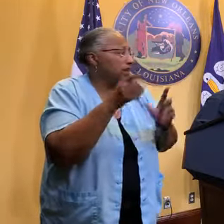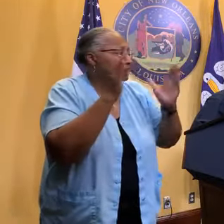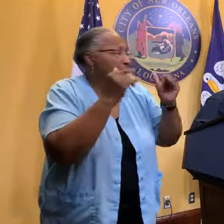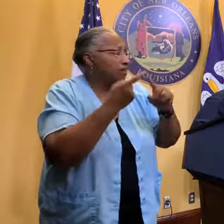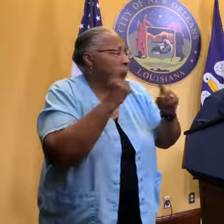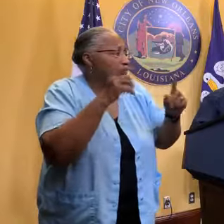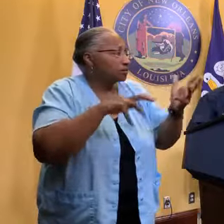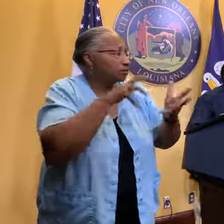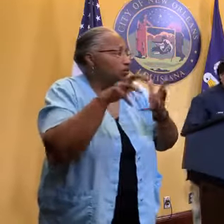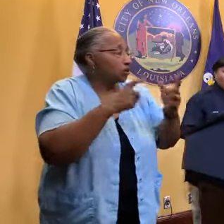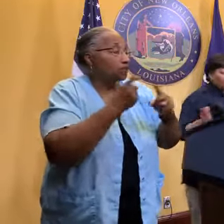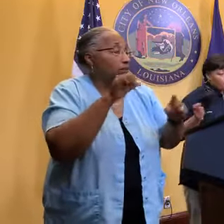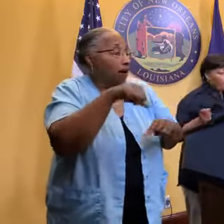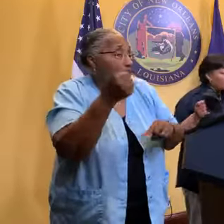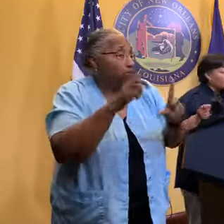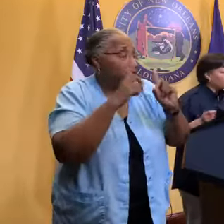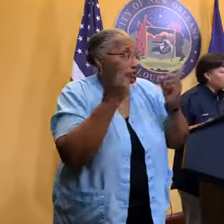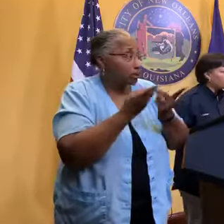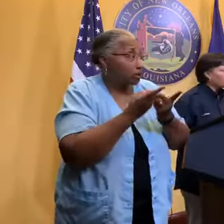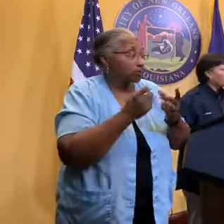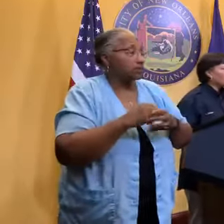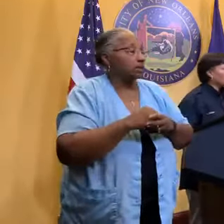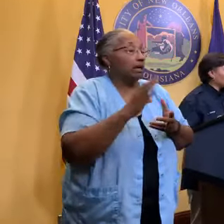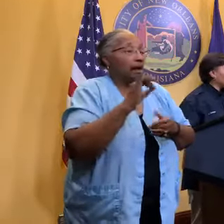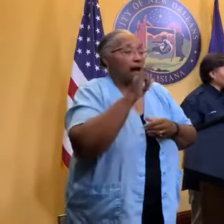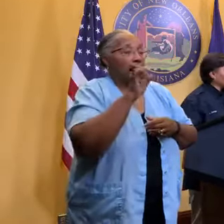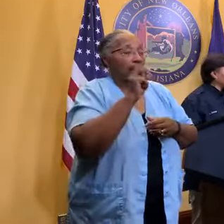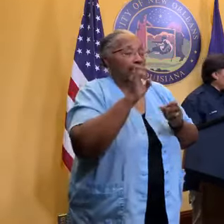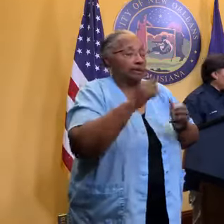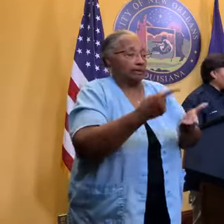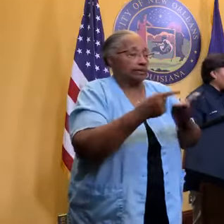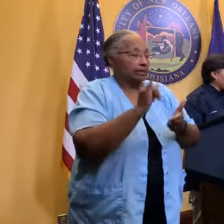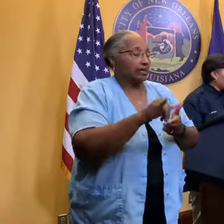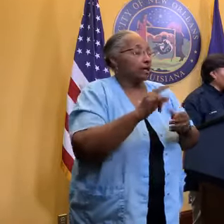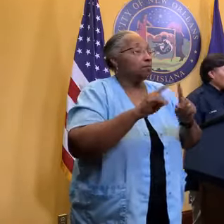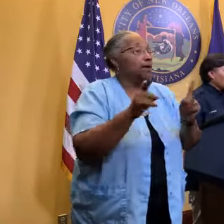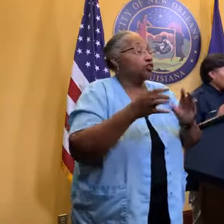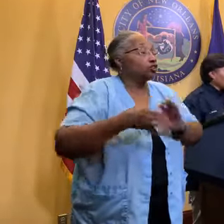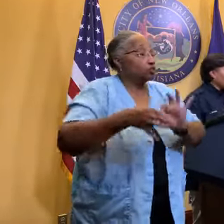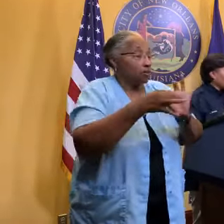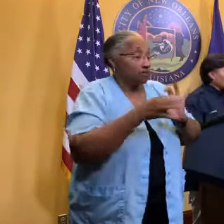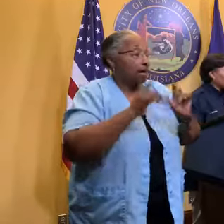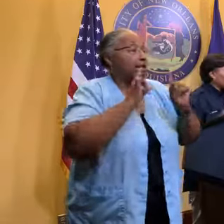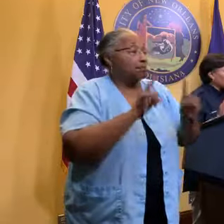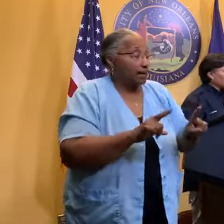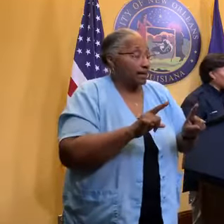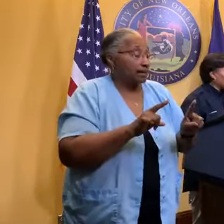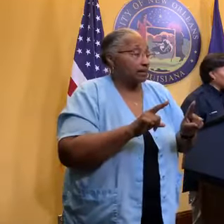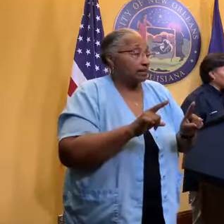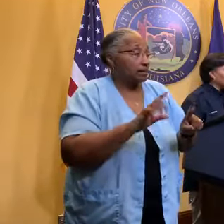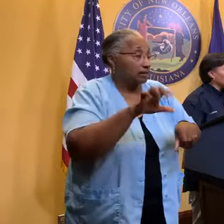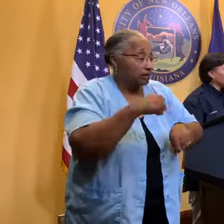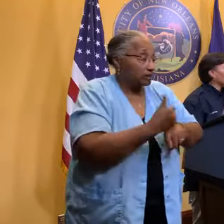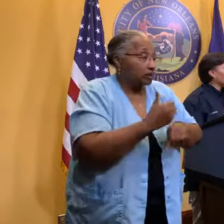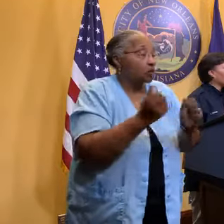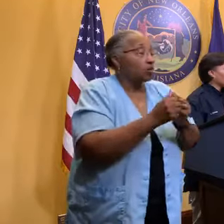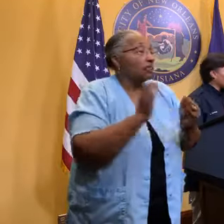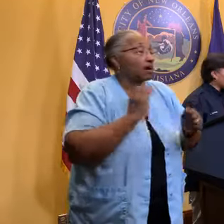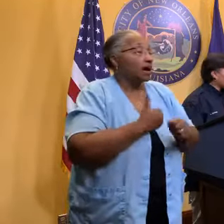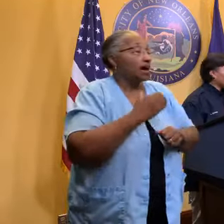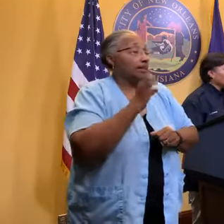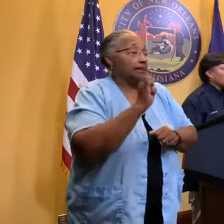other partners? Well, Colin can speak to that as well, but in terms of a unified command being planted even in our EOC is for